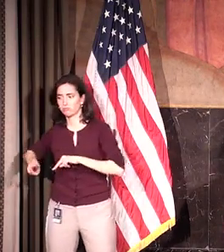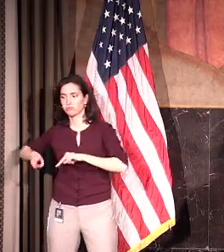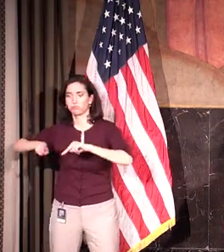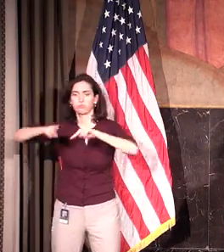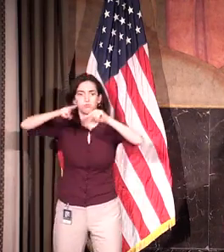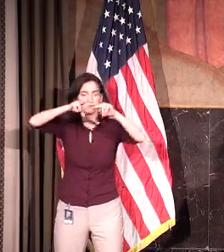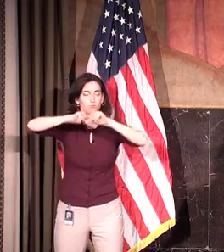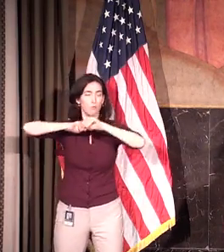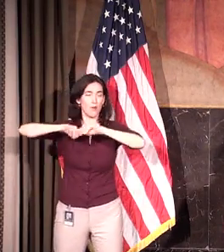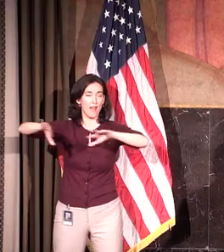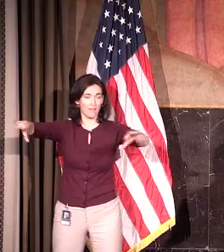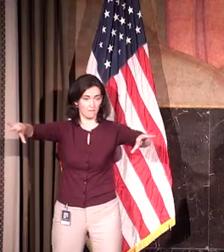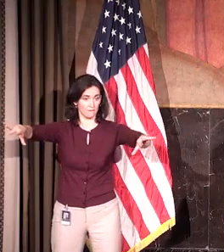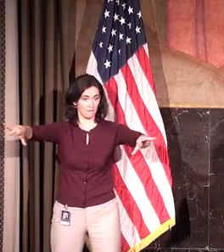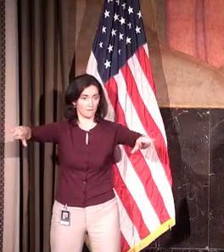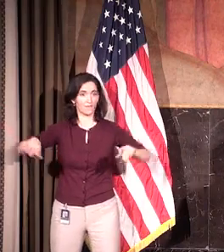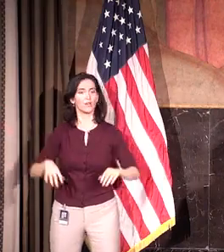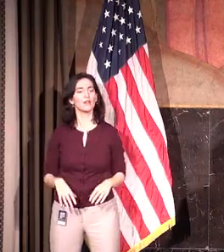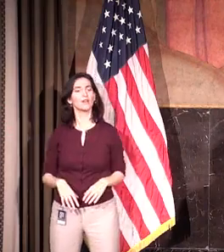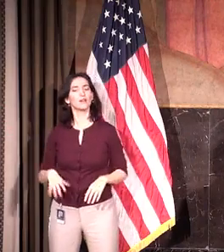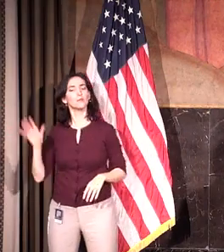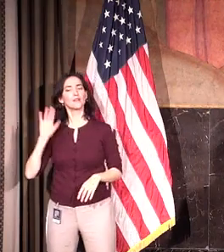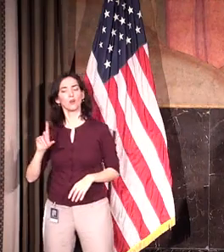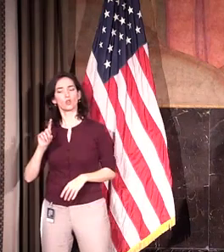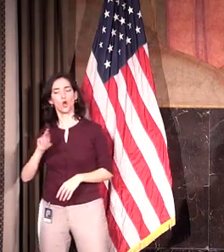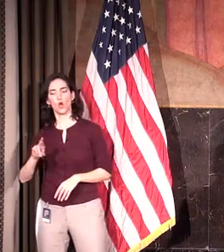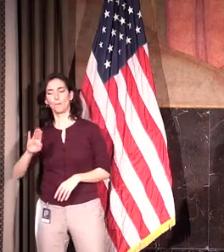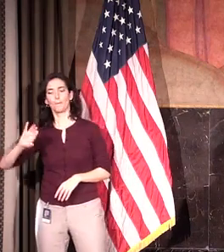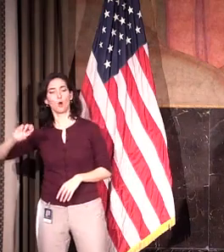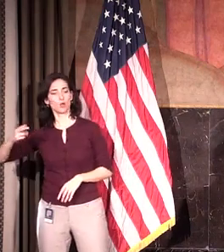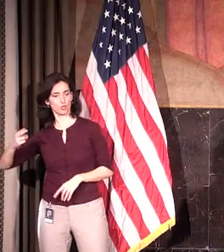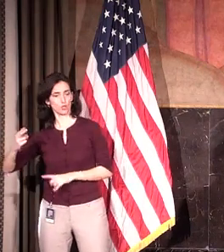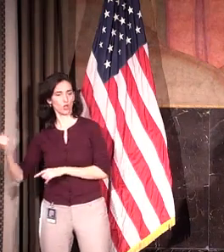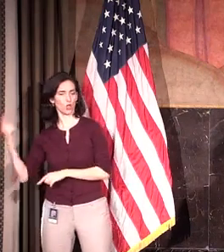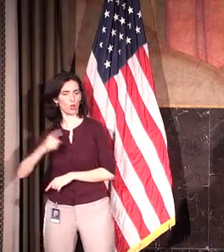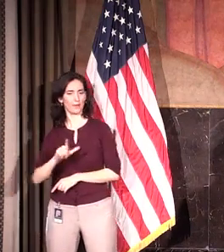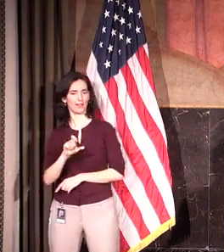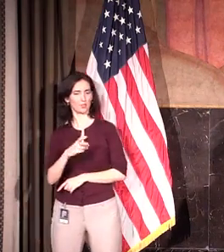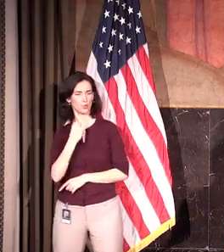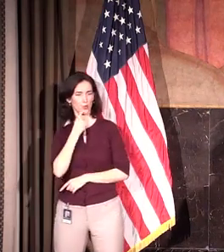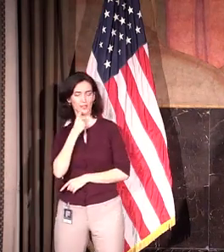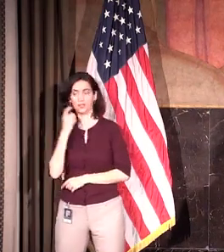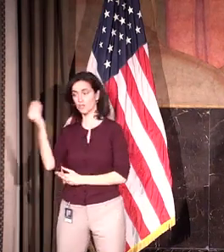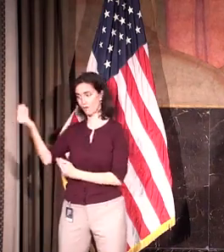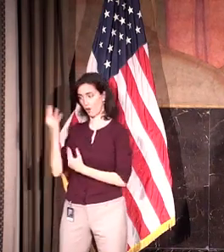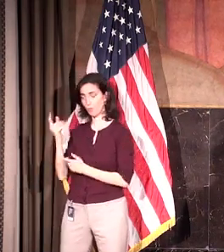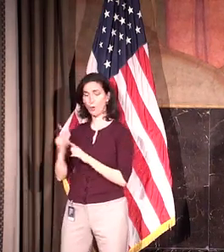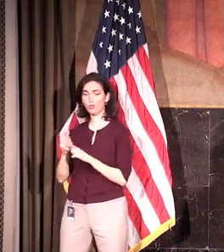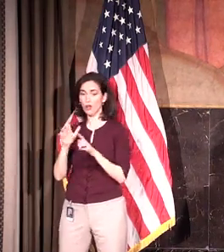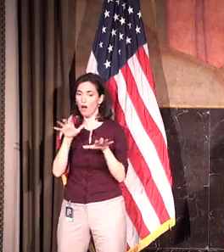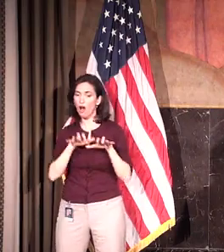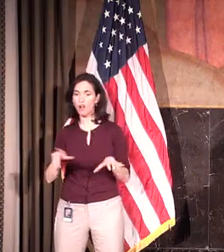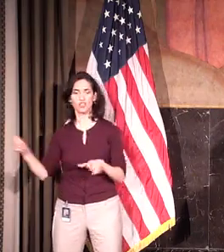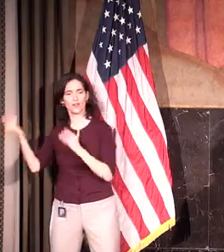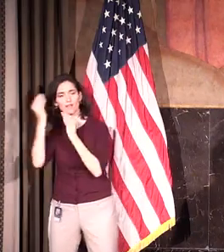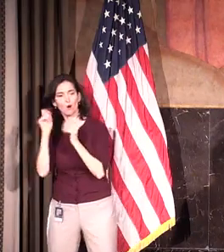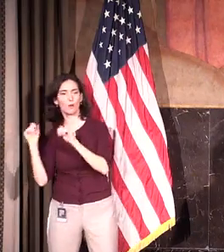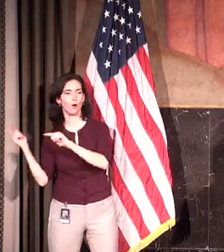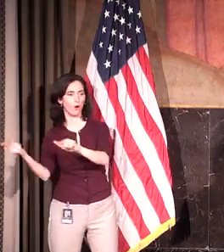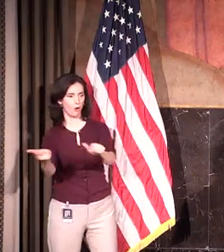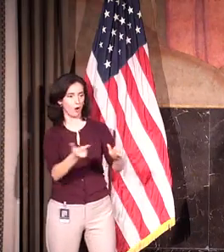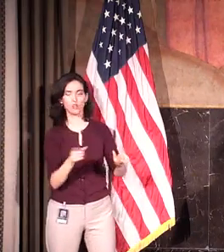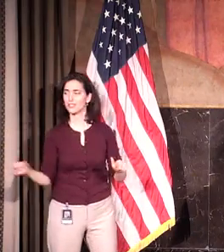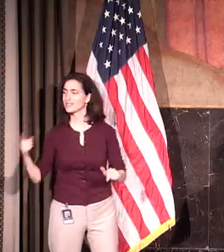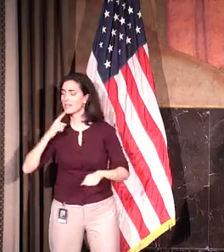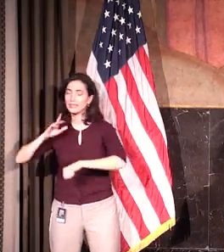message that Dr. Burks delivered when she came to LSU recently, both privately to me, but also to everyone else who was there, is we have to be very, very